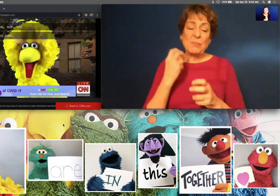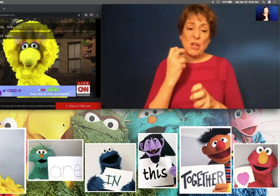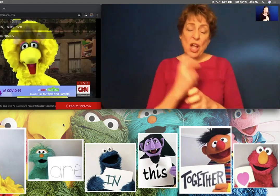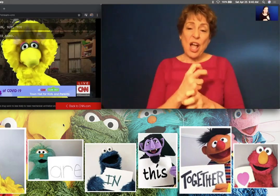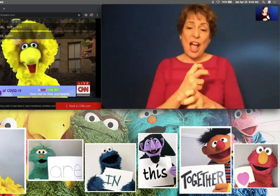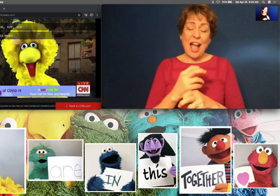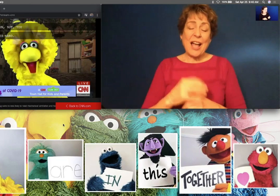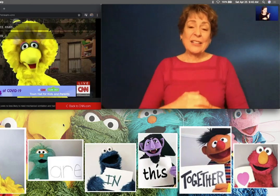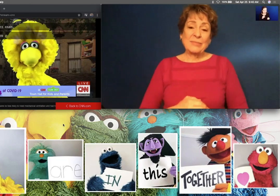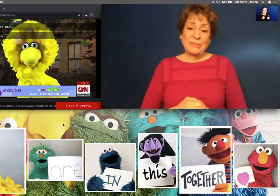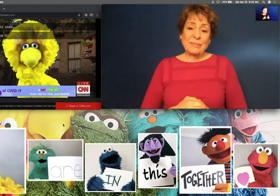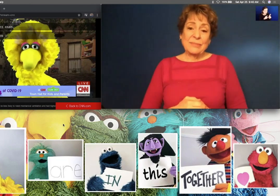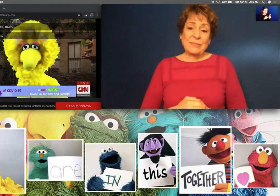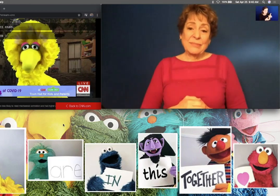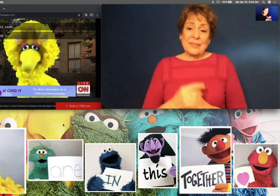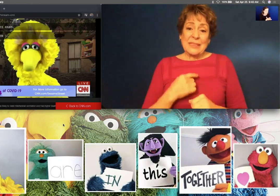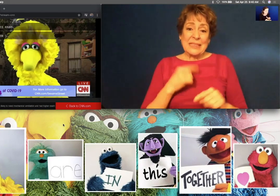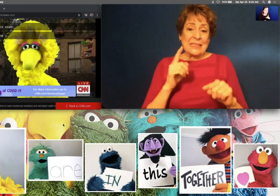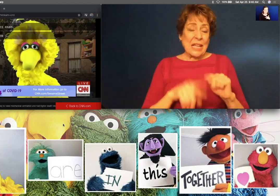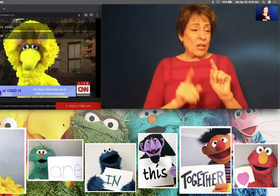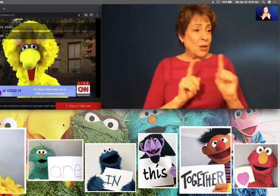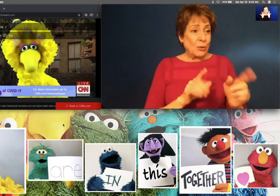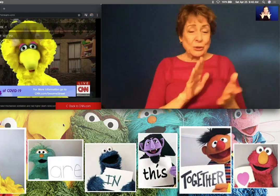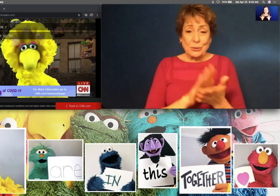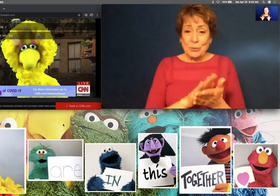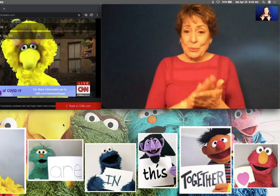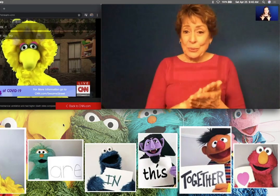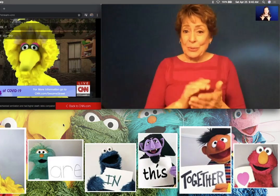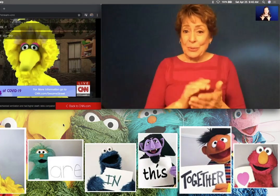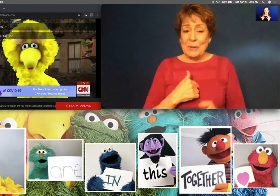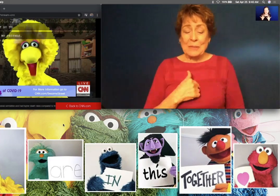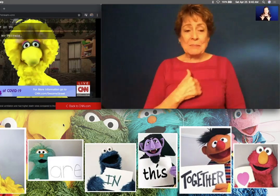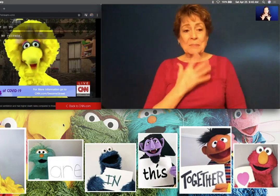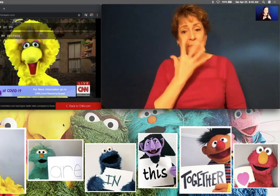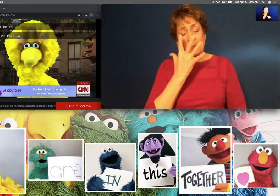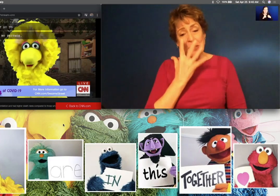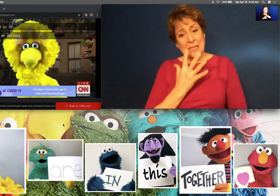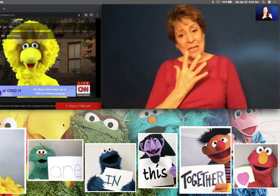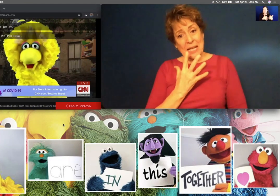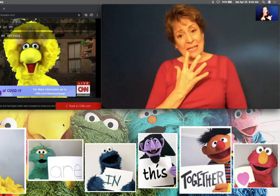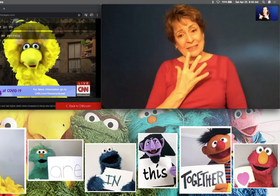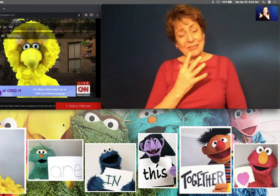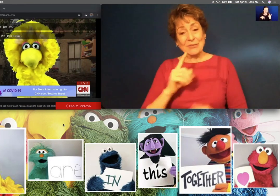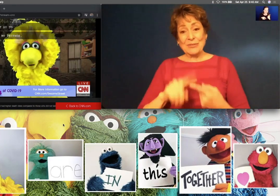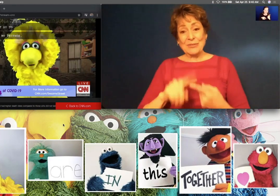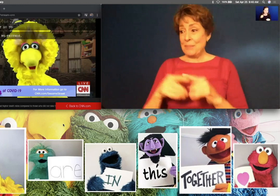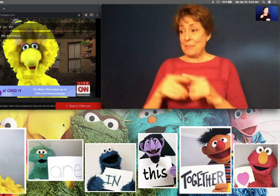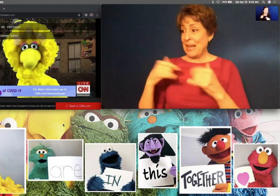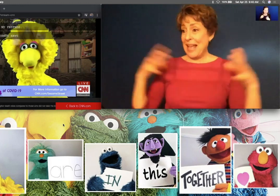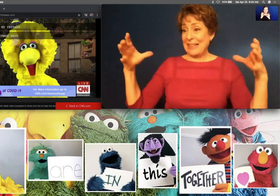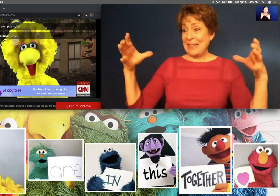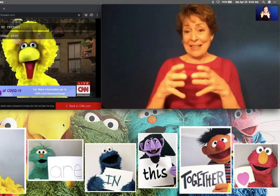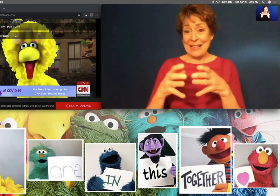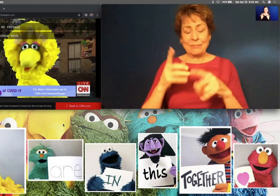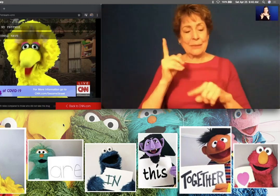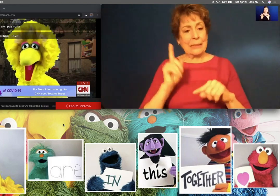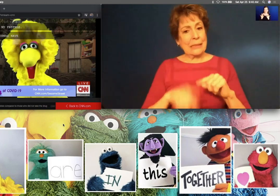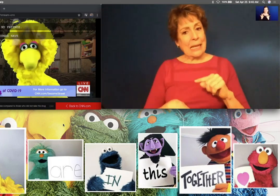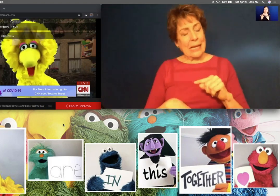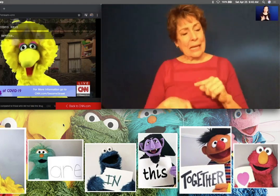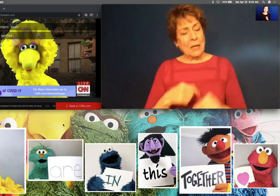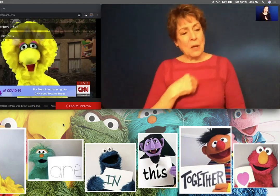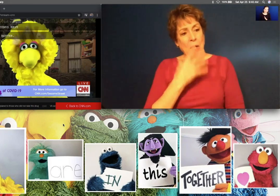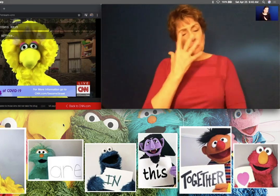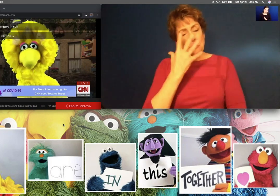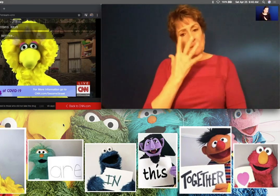sometimes it is hard. And I do feel sad when I remember that I can't go to school and play with my friends. But,